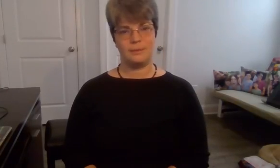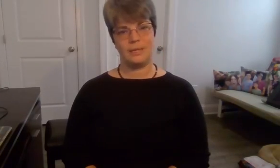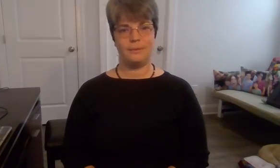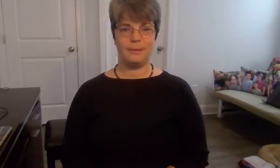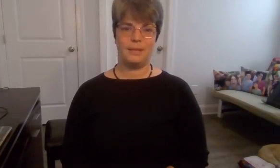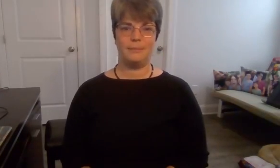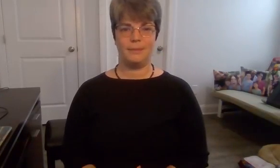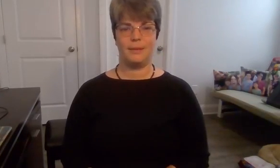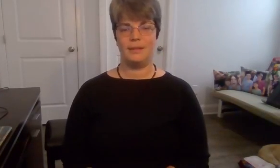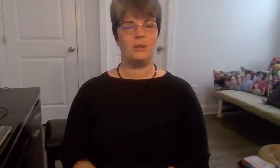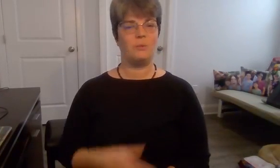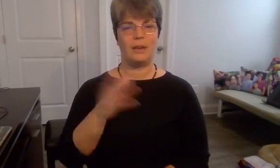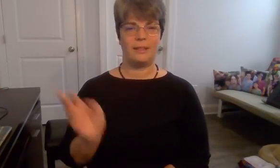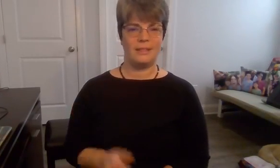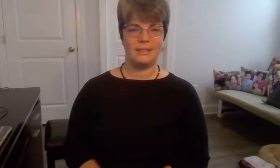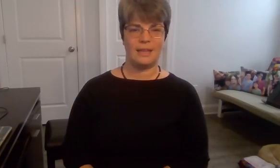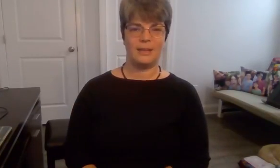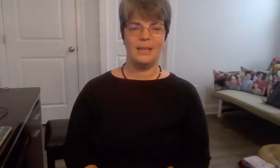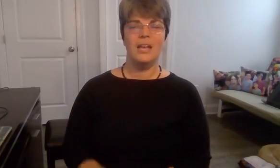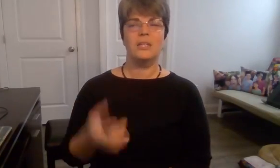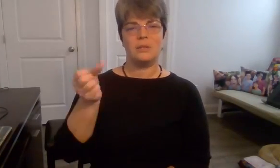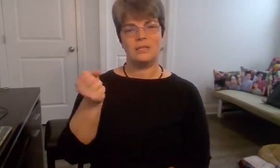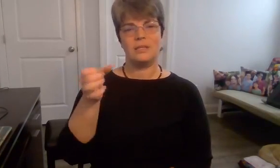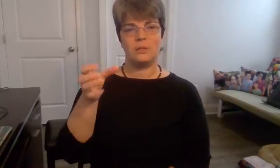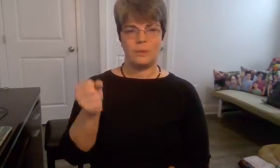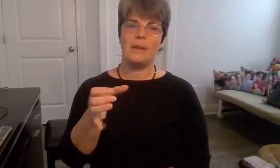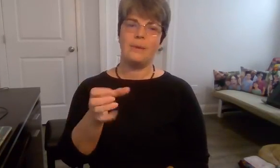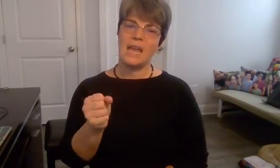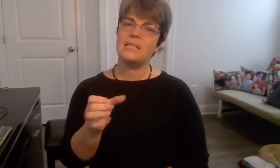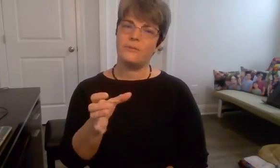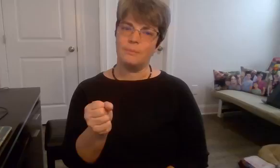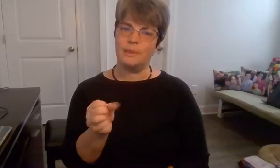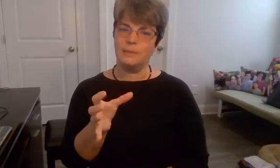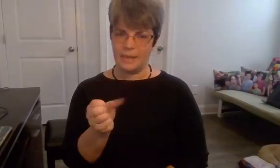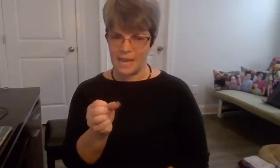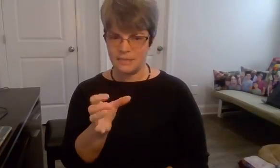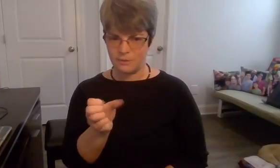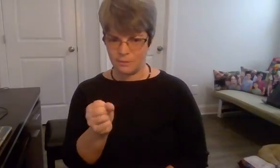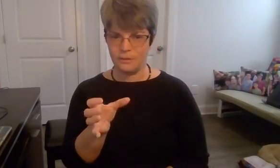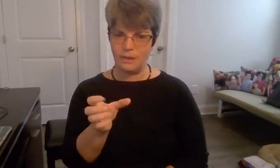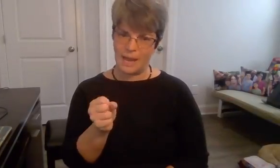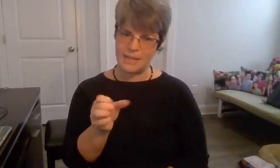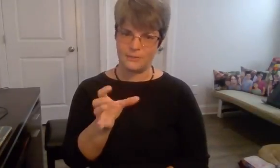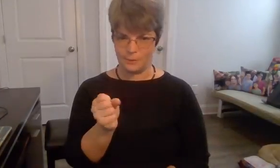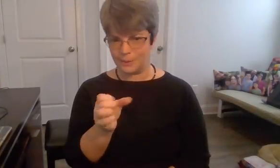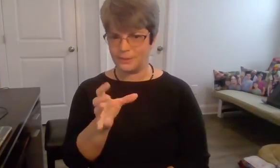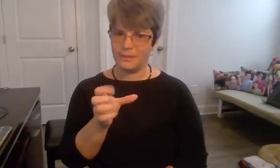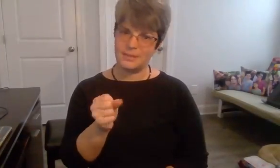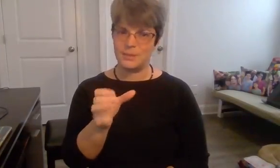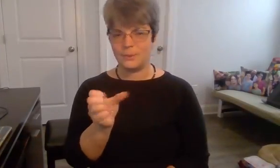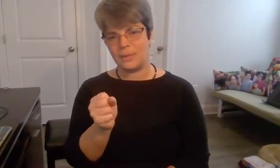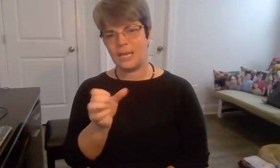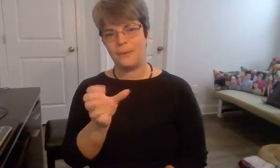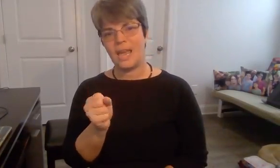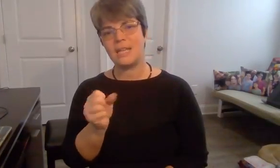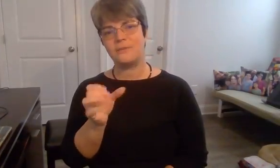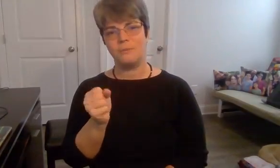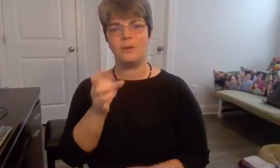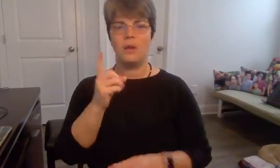way we, you can put anything to that, right? So this is the way we ask for milk, ask for milk, ask for milk. This is the way we ask for milk